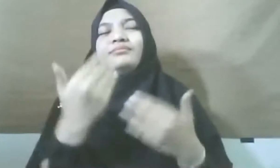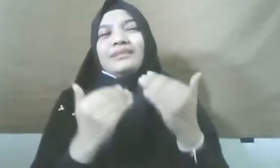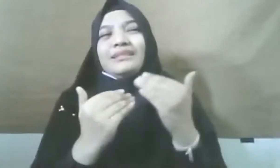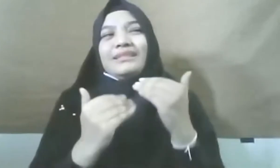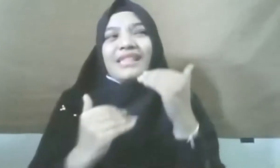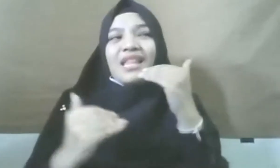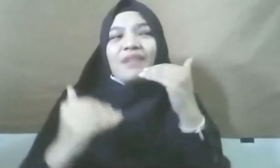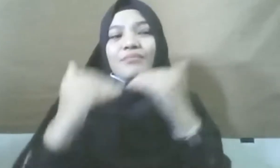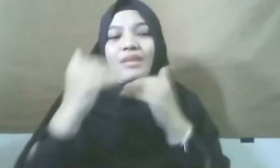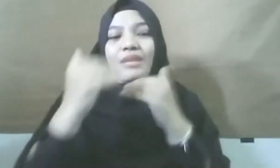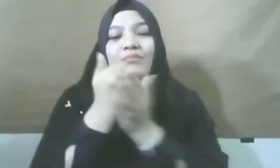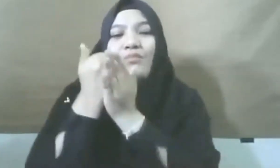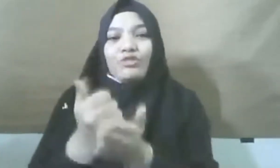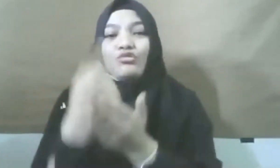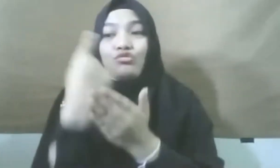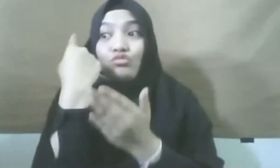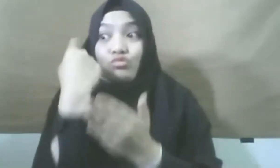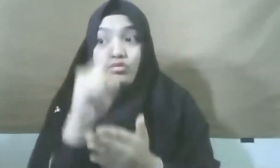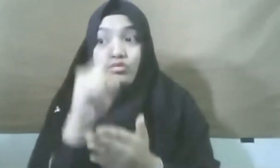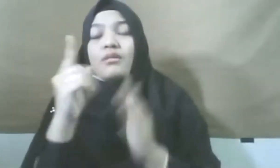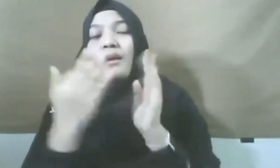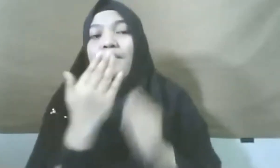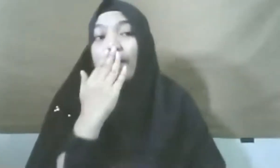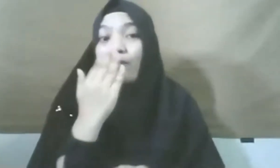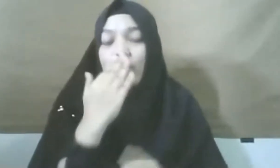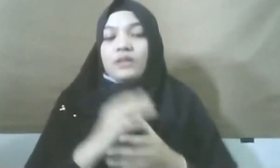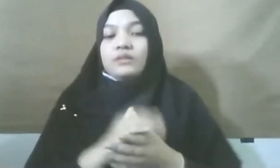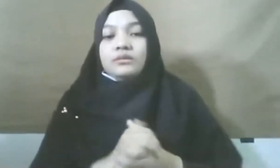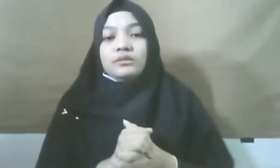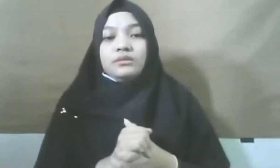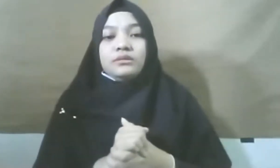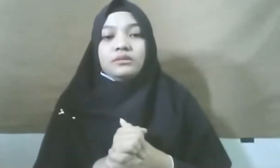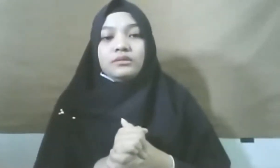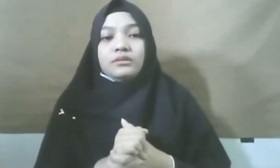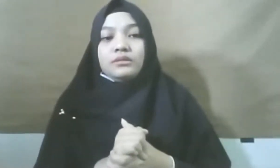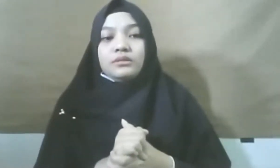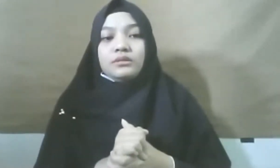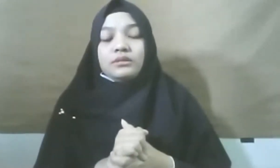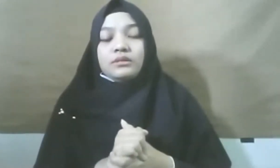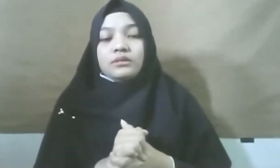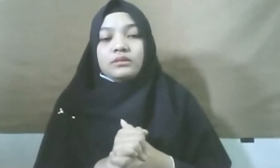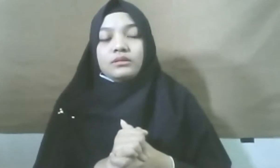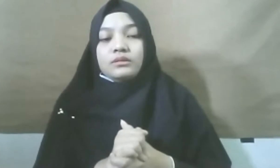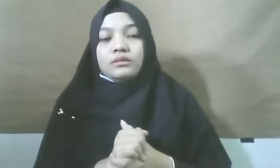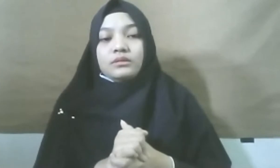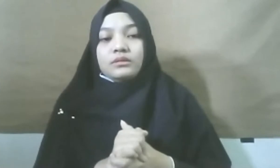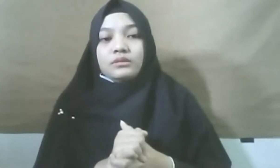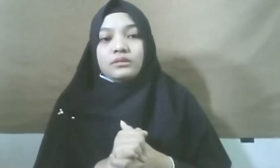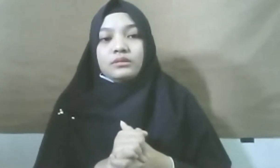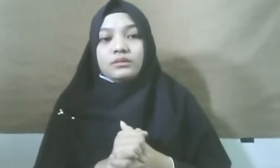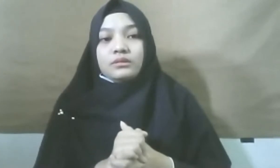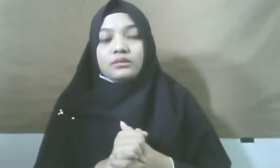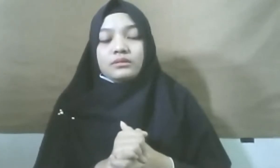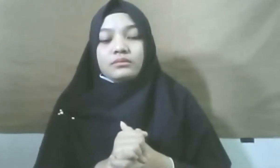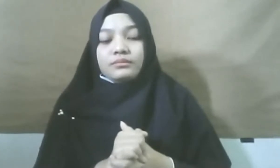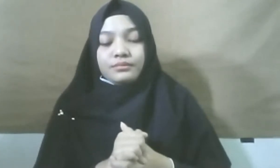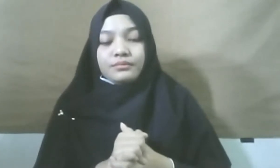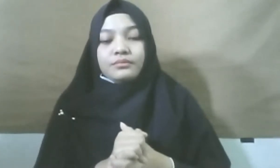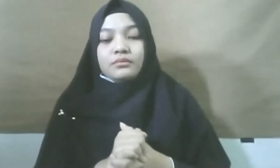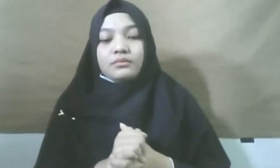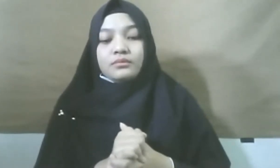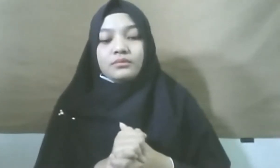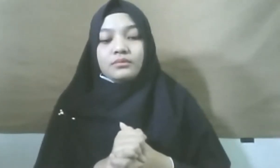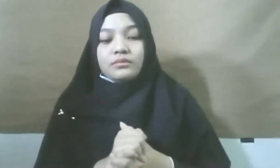that people will increasingly have COVID in West Papua, and we don't have reliable statistics on that, and they're